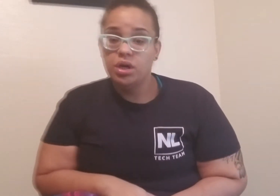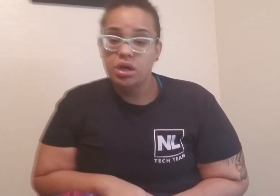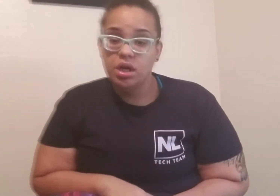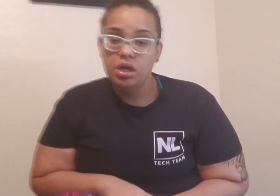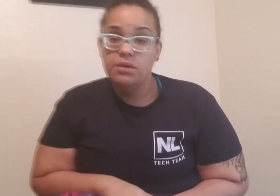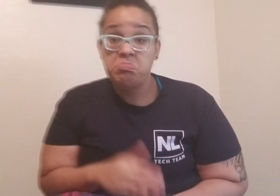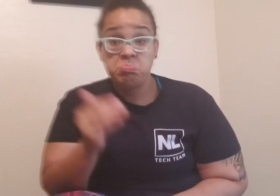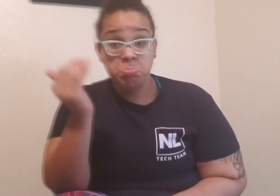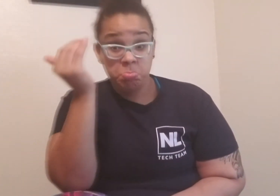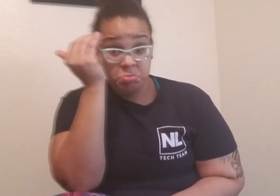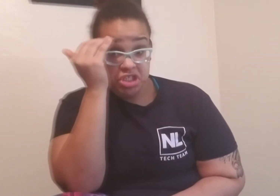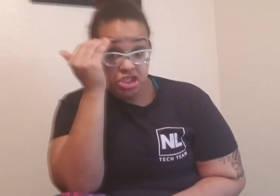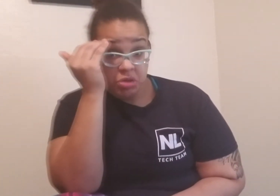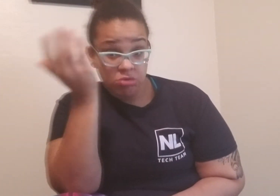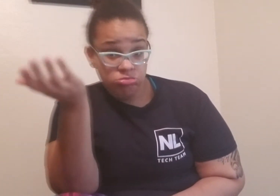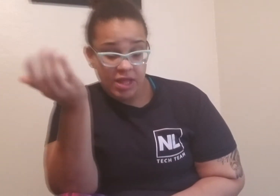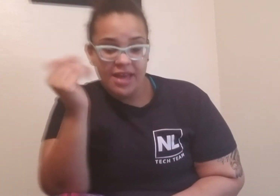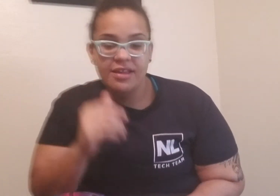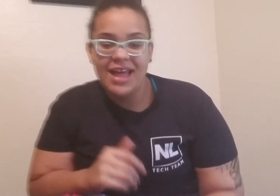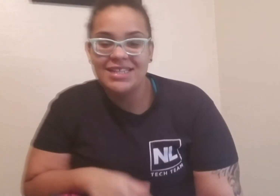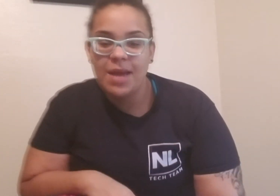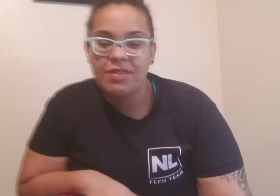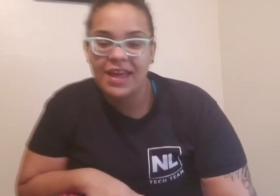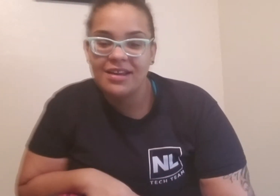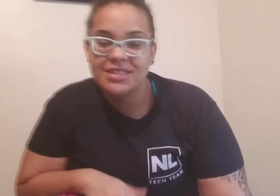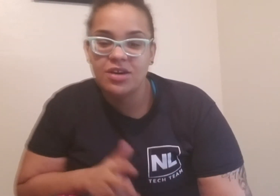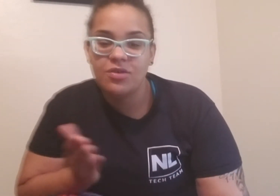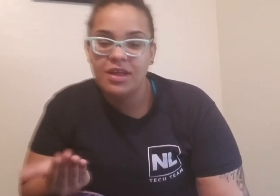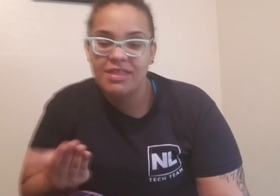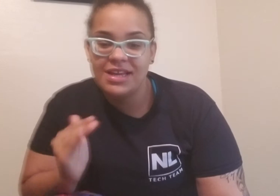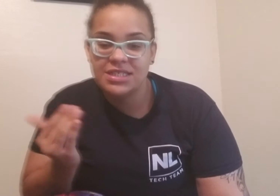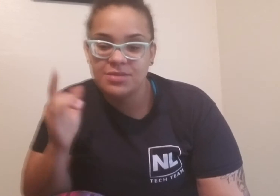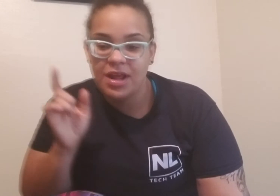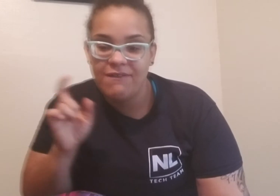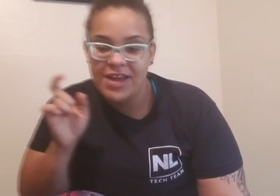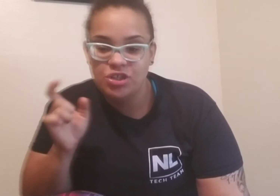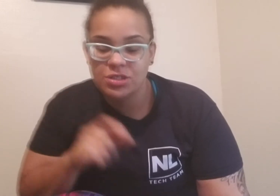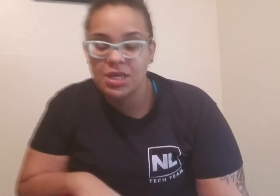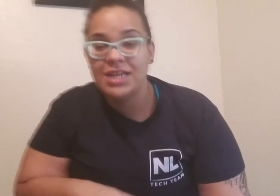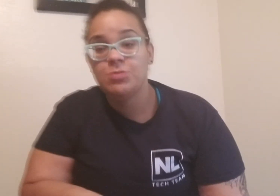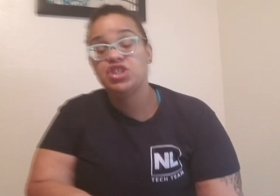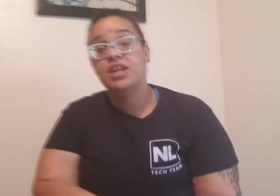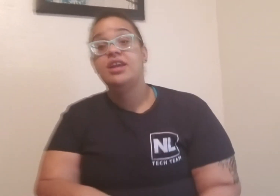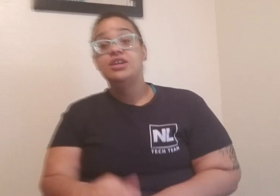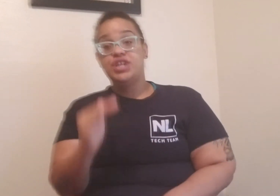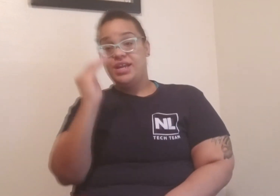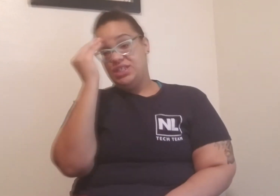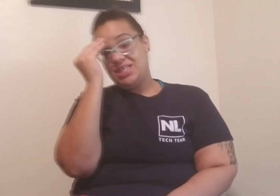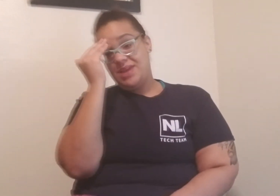Or did you know? Like that type of thing. So this, depending on facial expression, changes the meaning